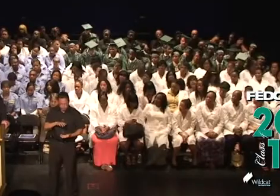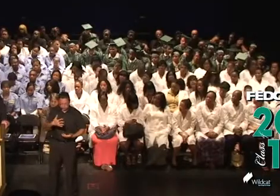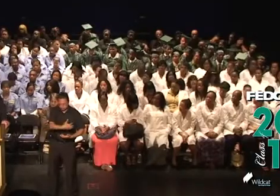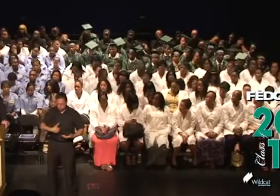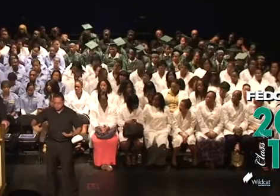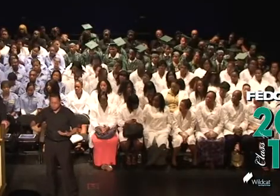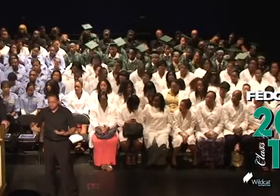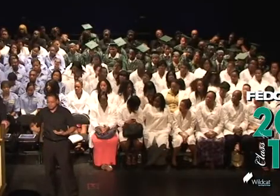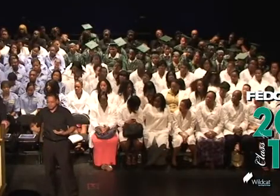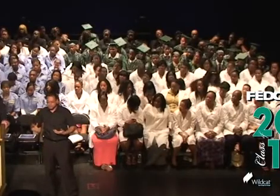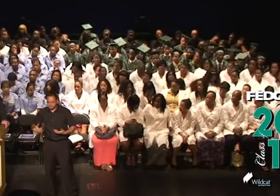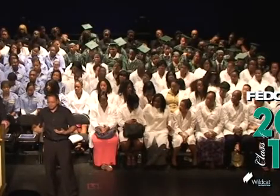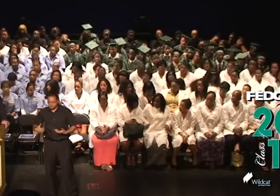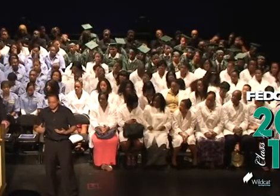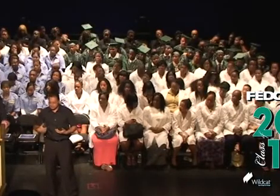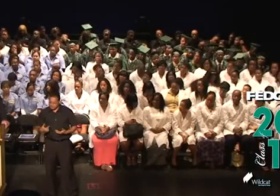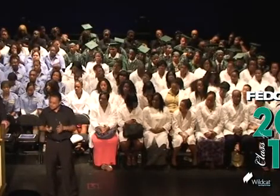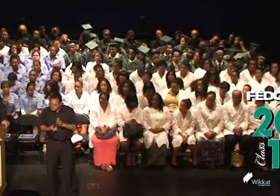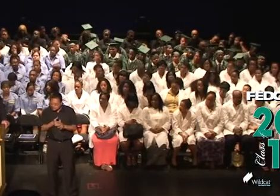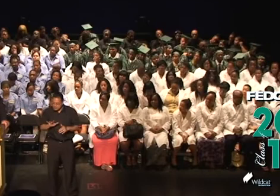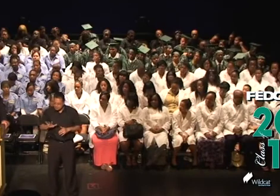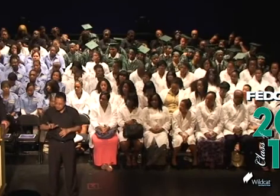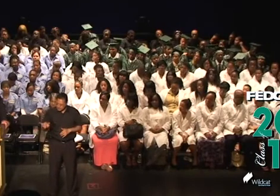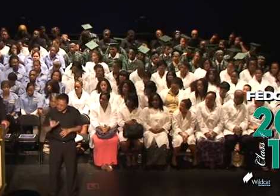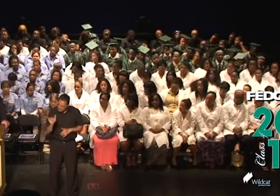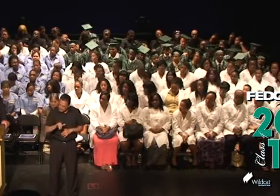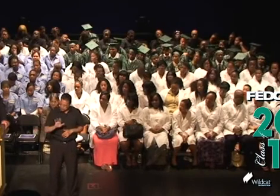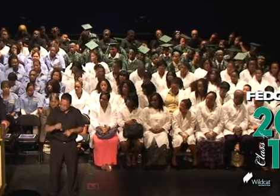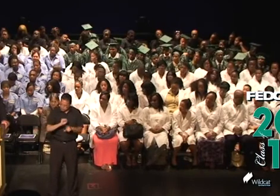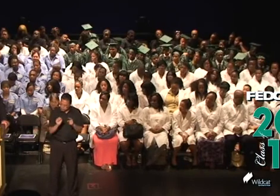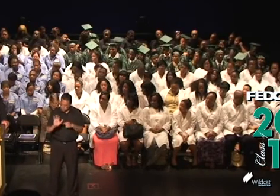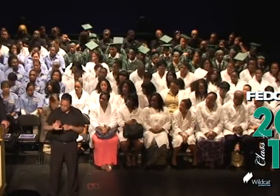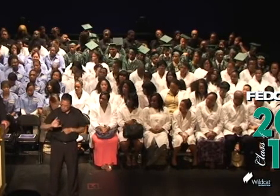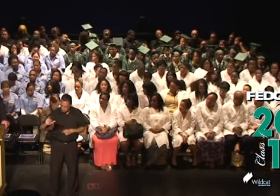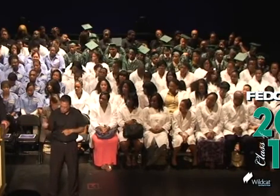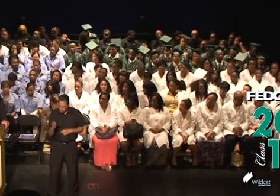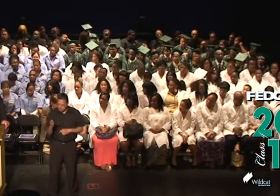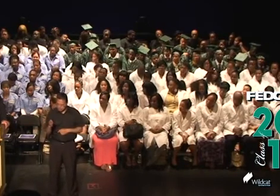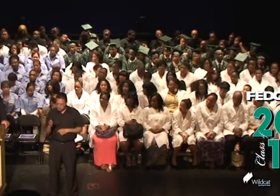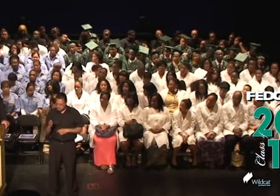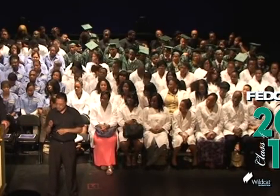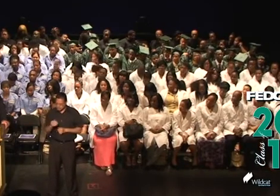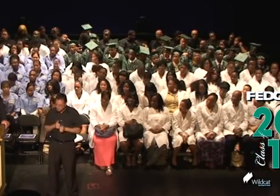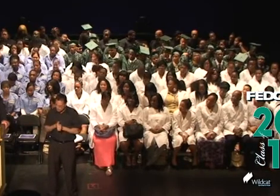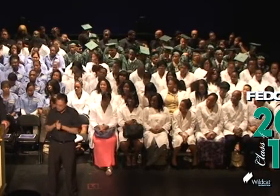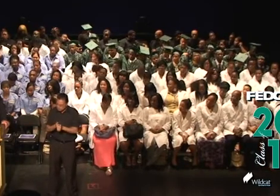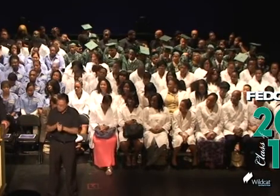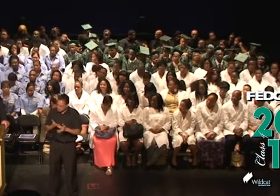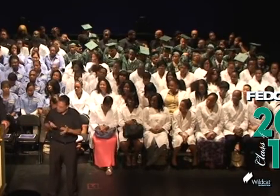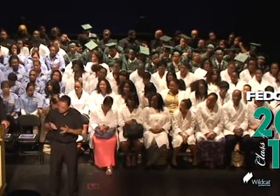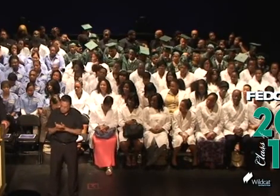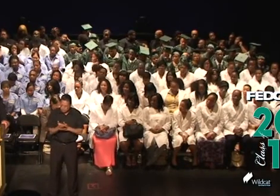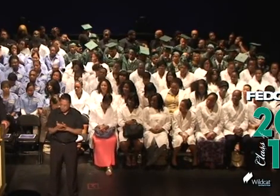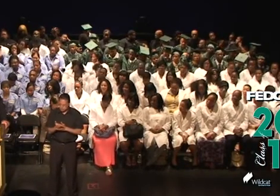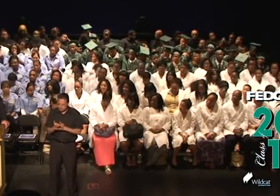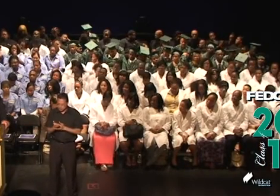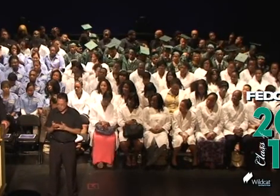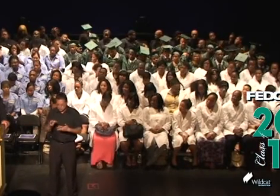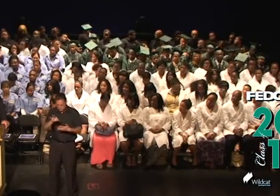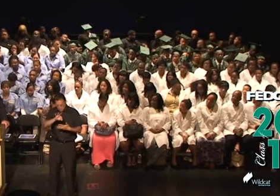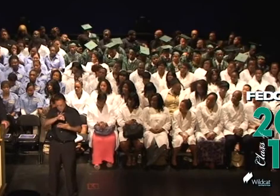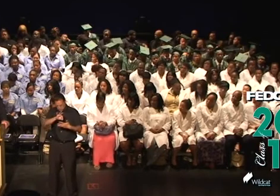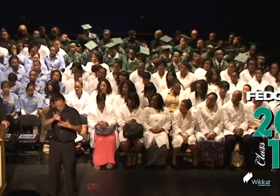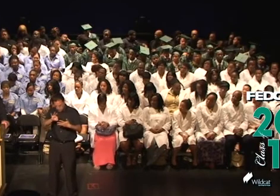and it's going to be like that in your jobs so follow through take those four F's